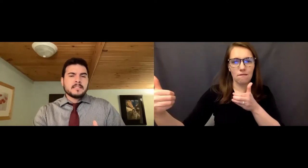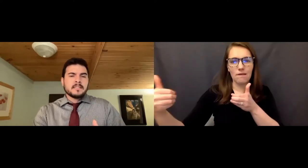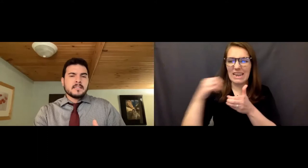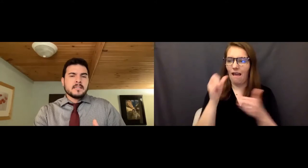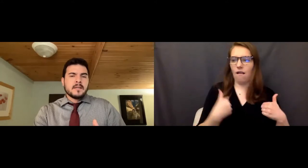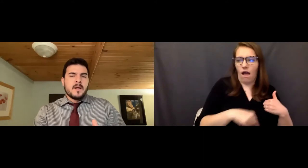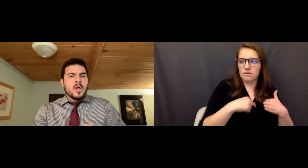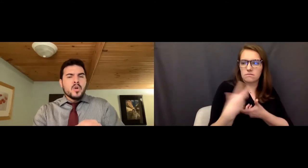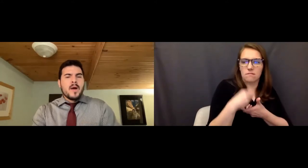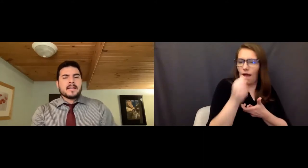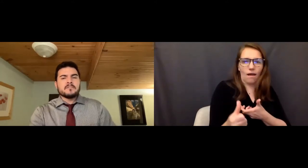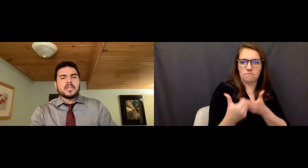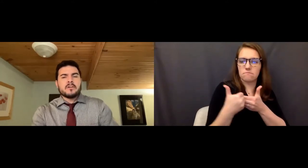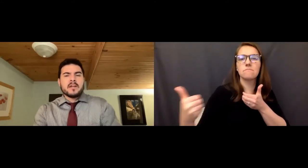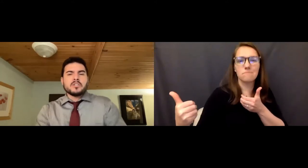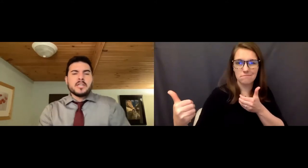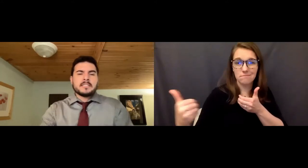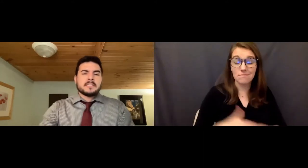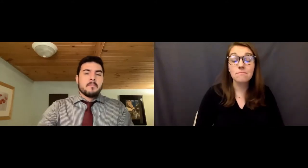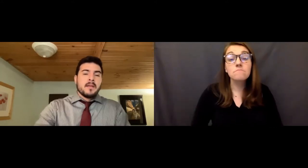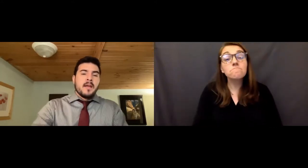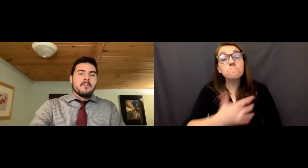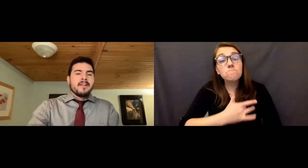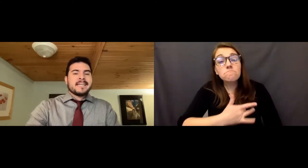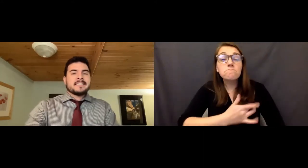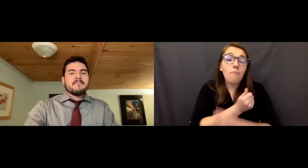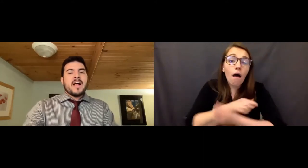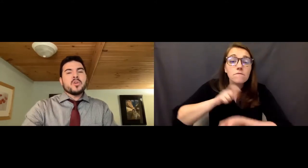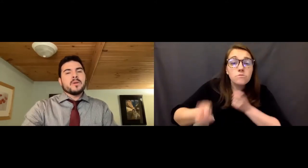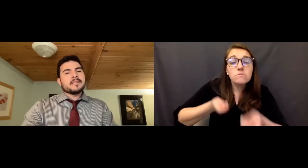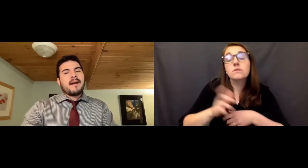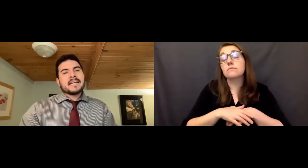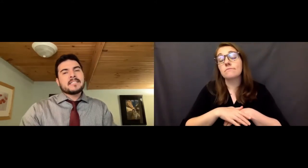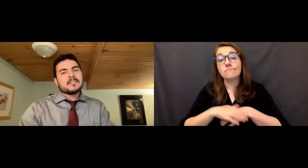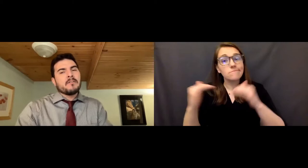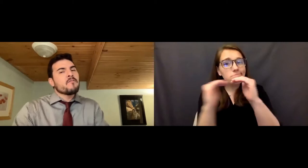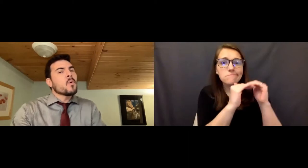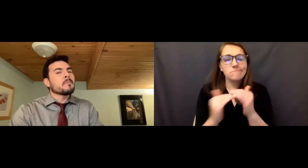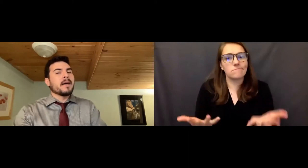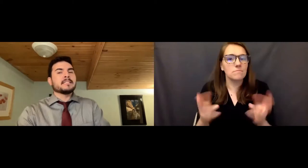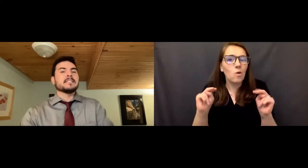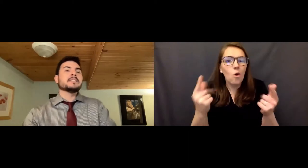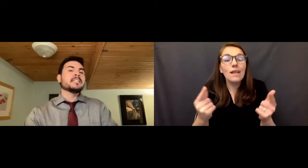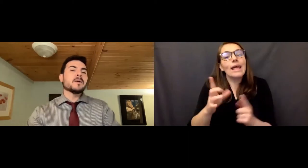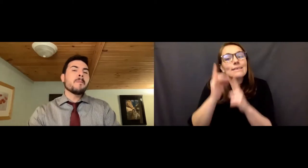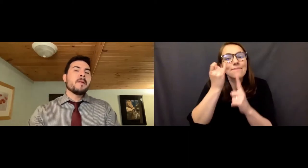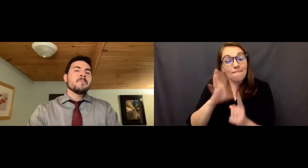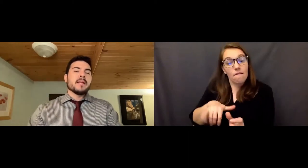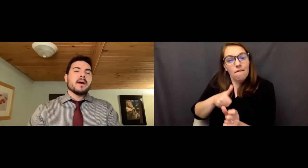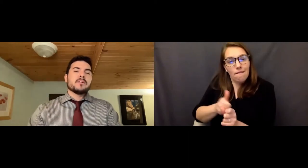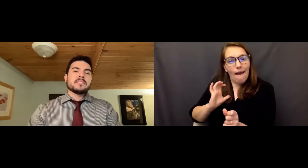us. No acts of charity or justice can be of lasting value unless our actions are informed by a